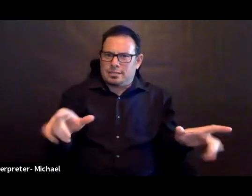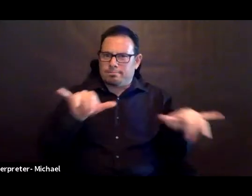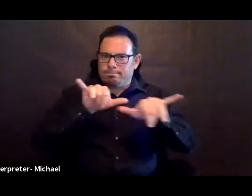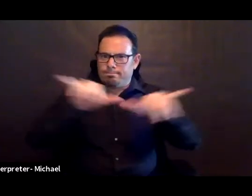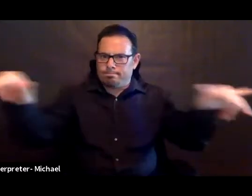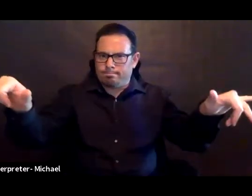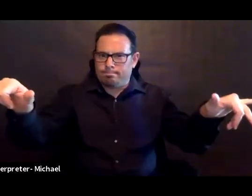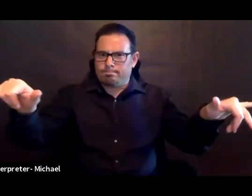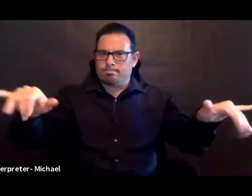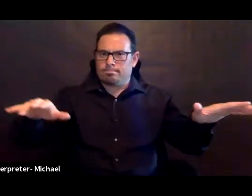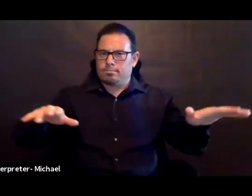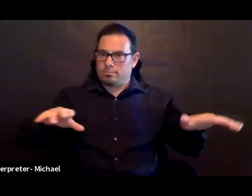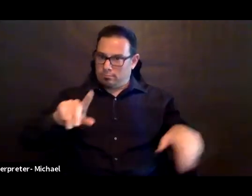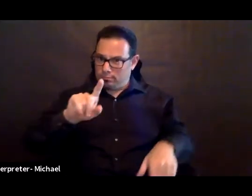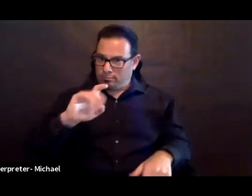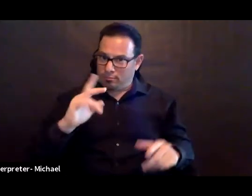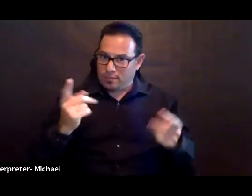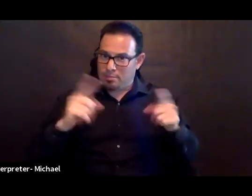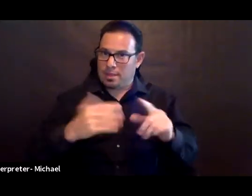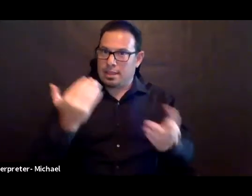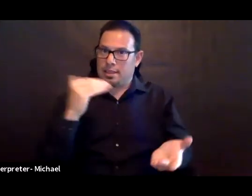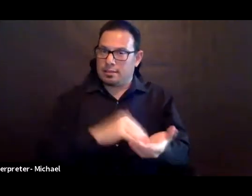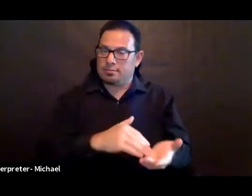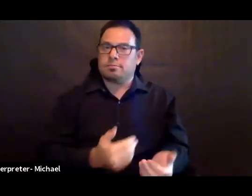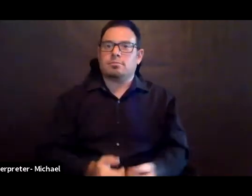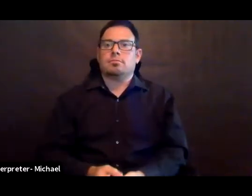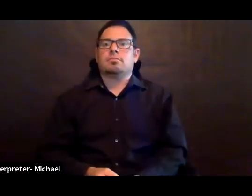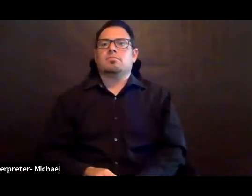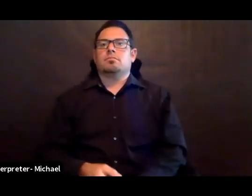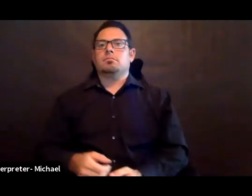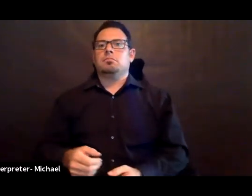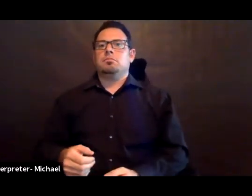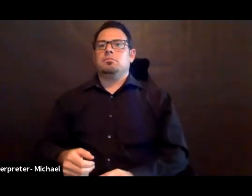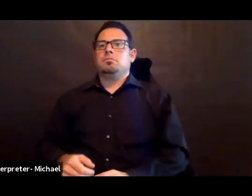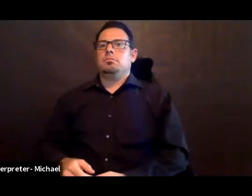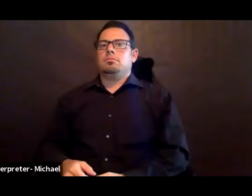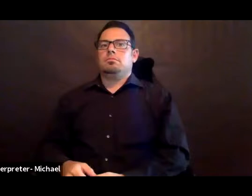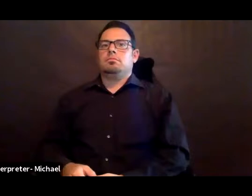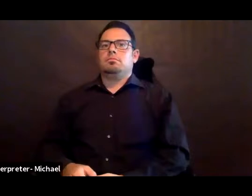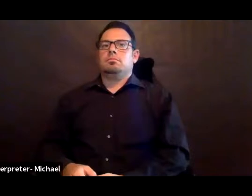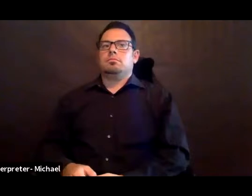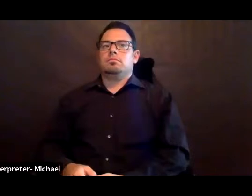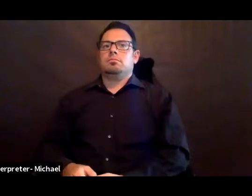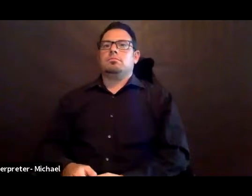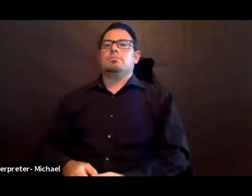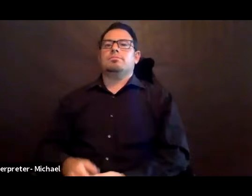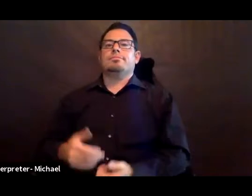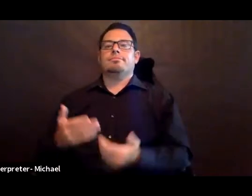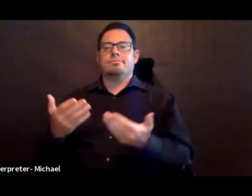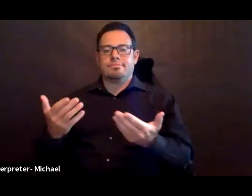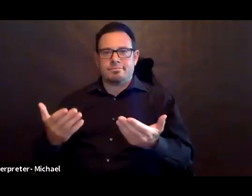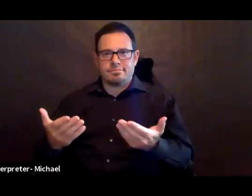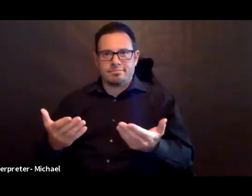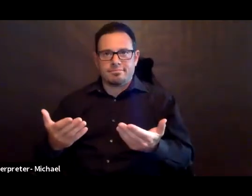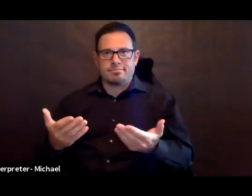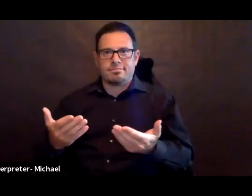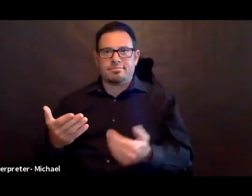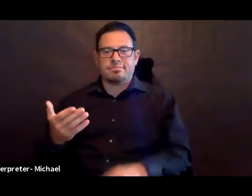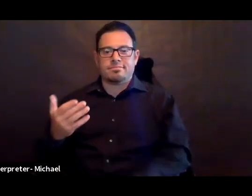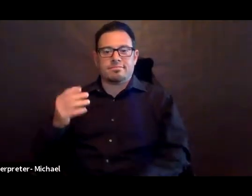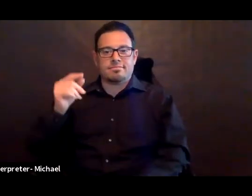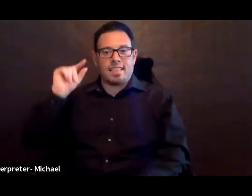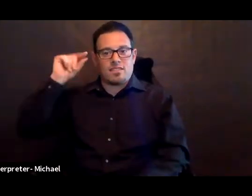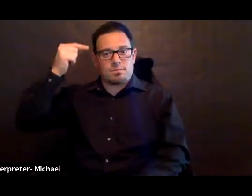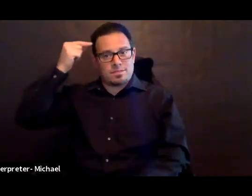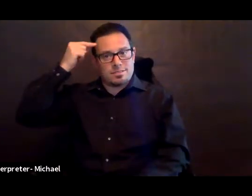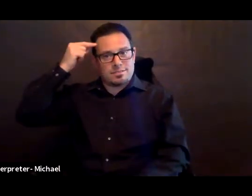what's happening, what the situation is with the virus as things do continue to change. But it's clear that the best way to